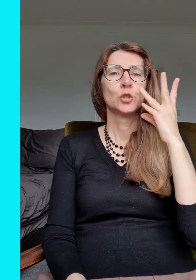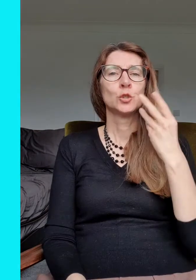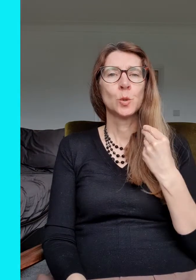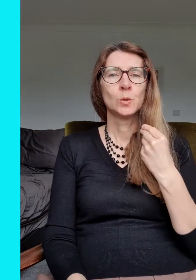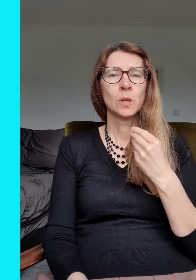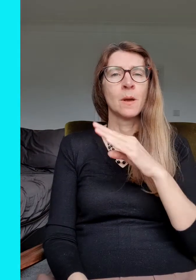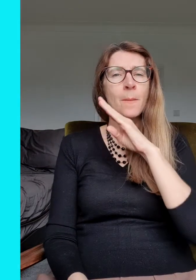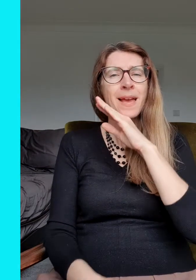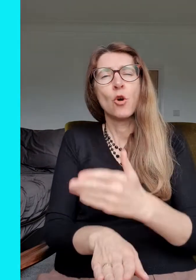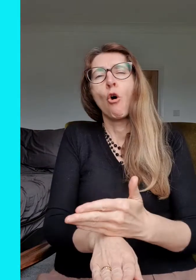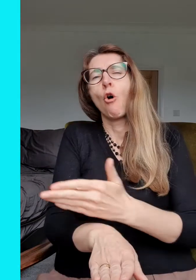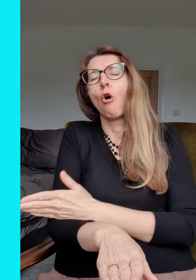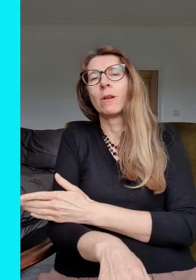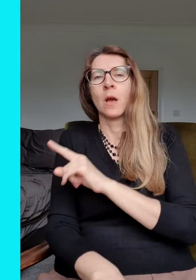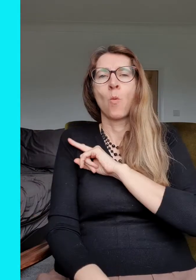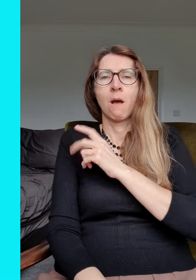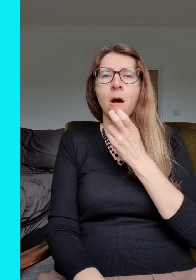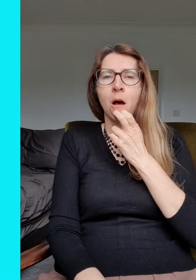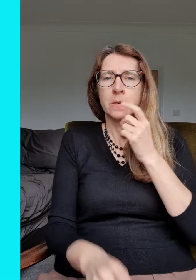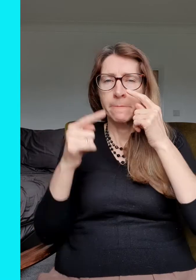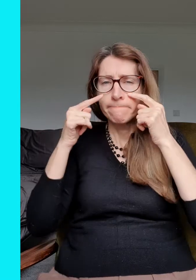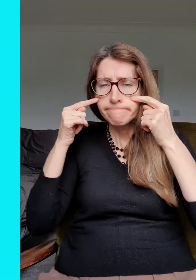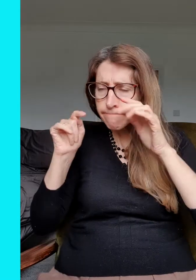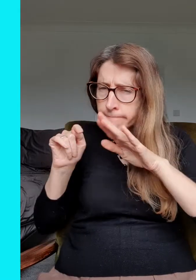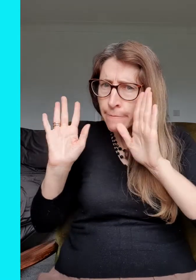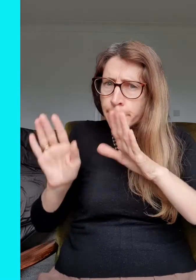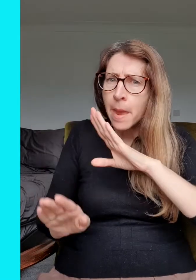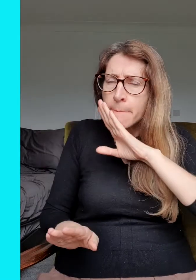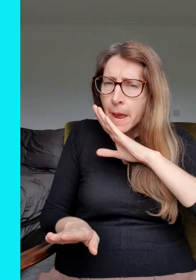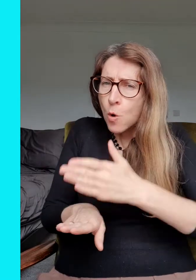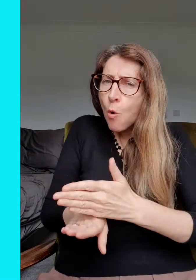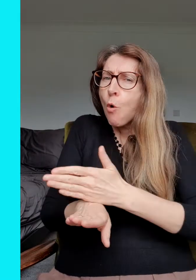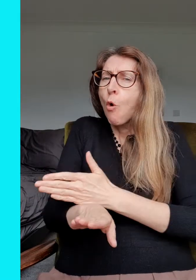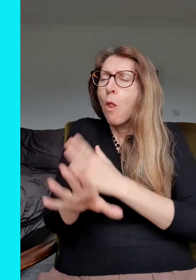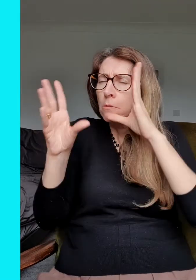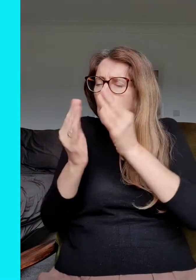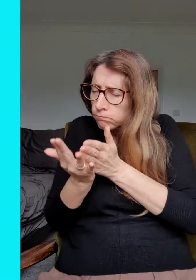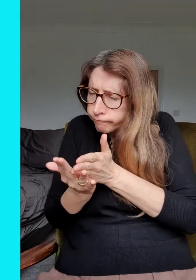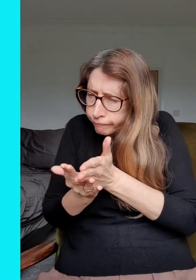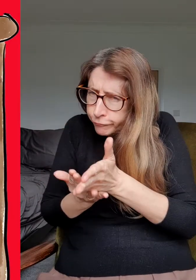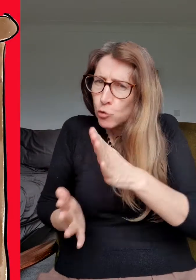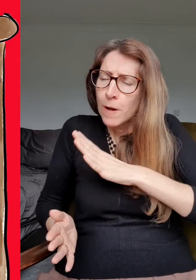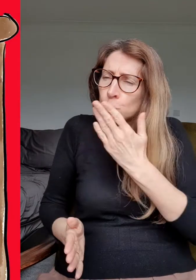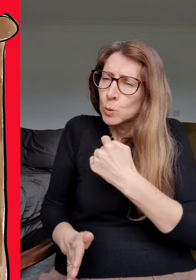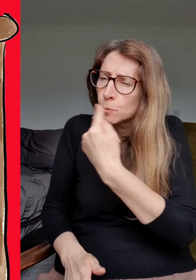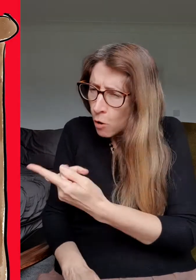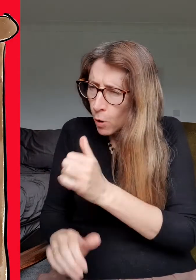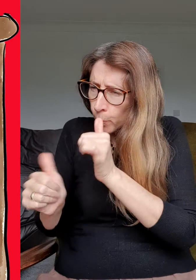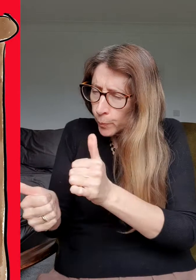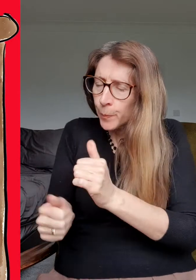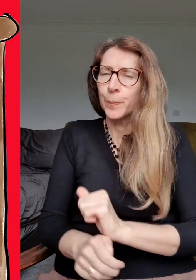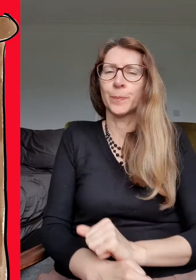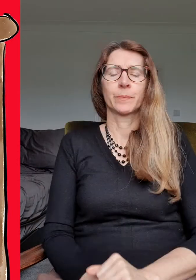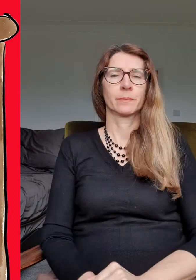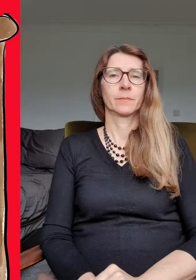to bed early, as Auntie Molly had told him she'd wanted him to have a good sleep. Grandpa Gnome was